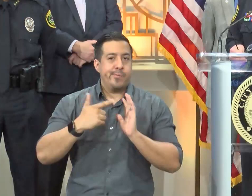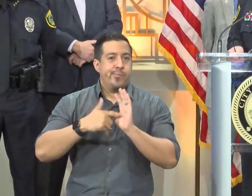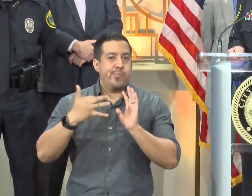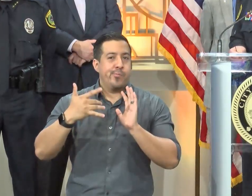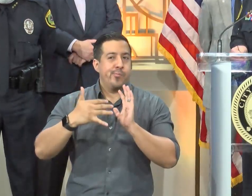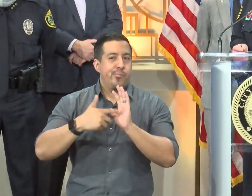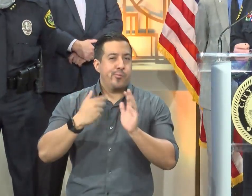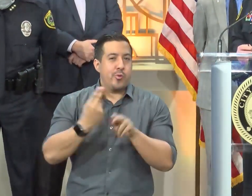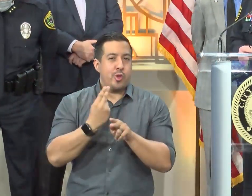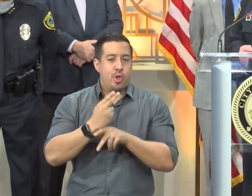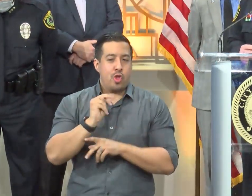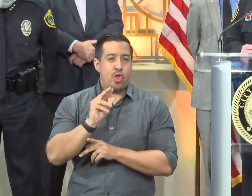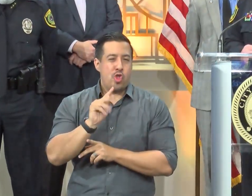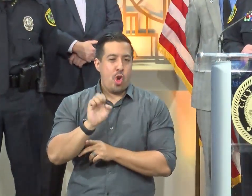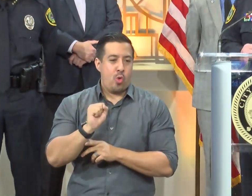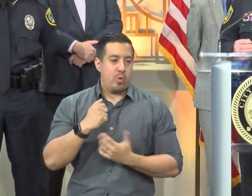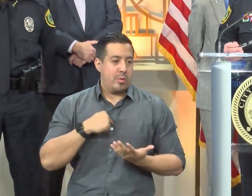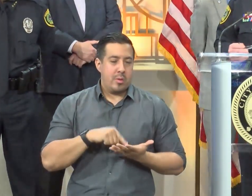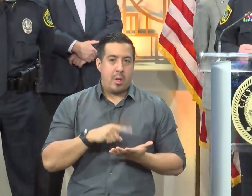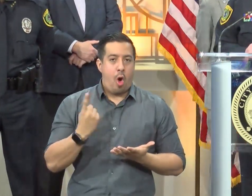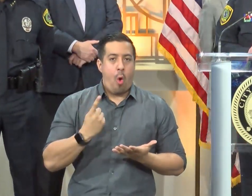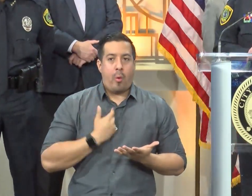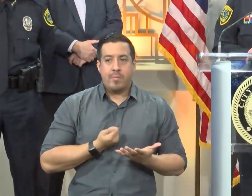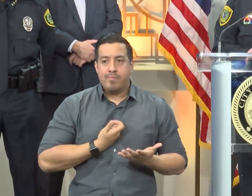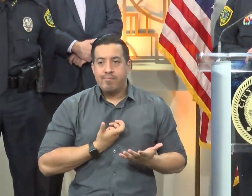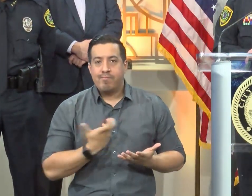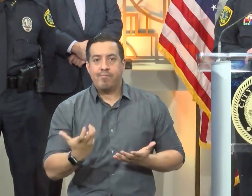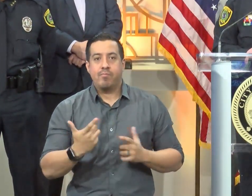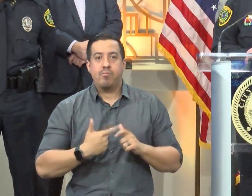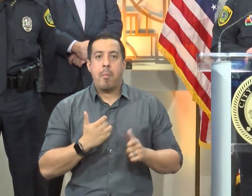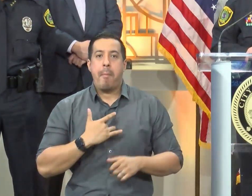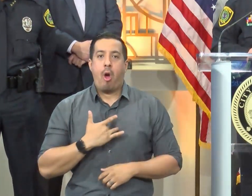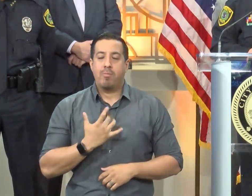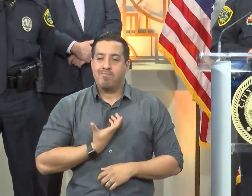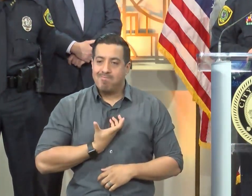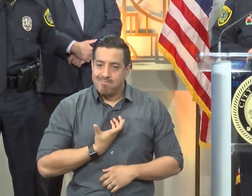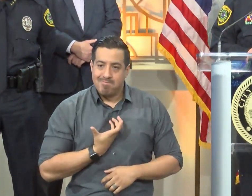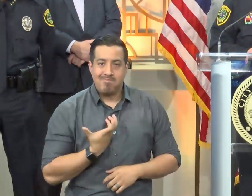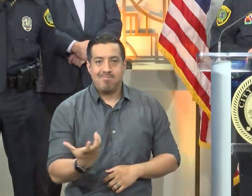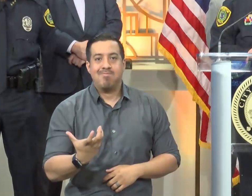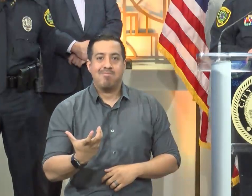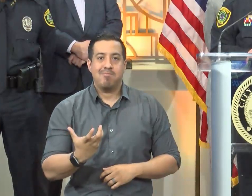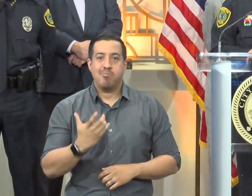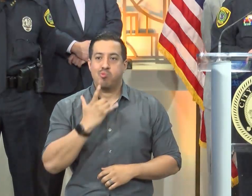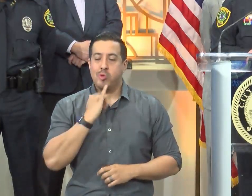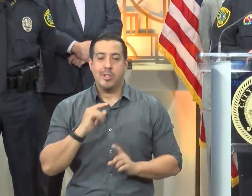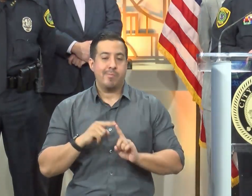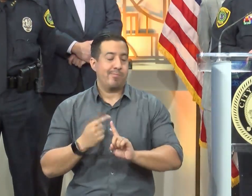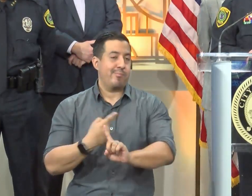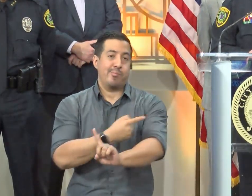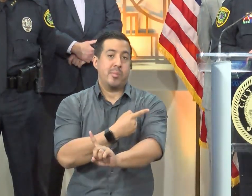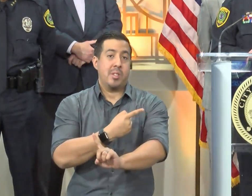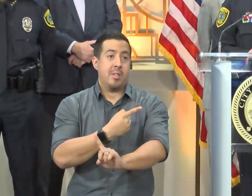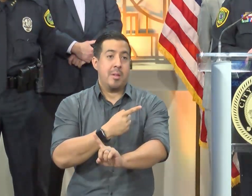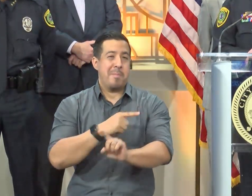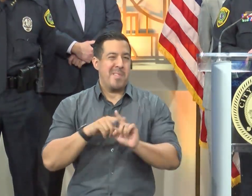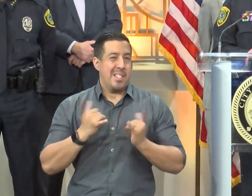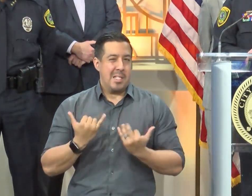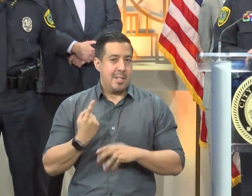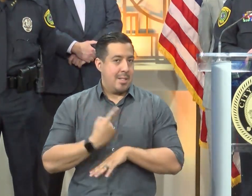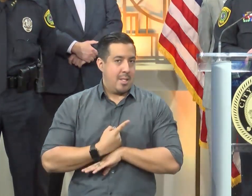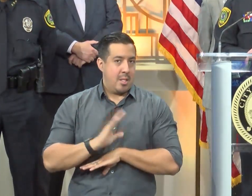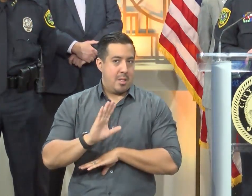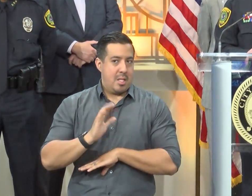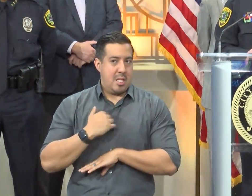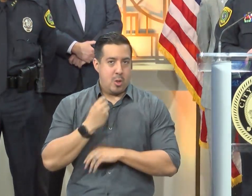notes. I usually speak extemporaneously from the heart and off the cuff. But today, I did not